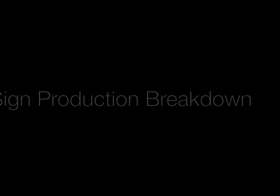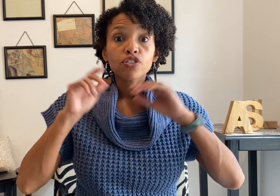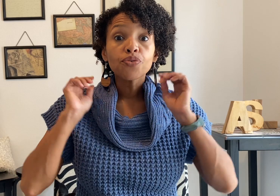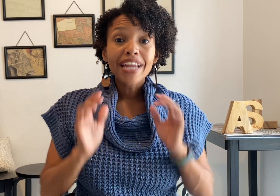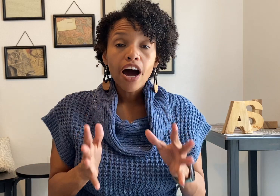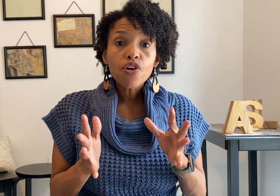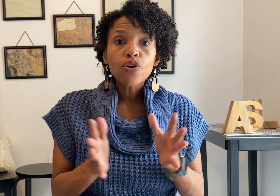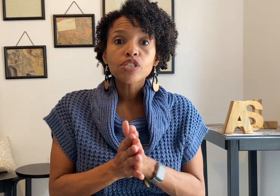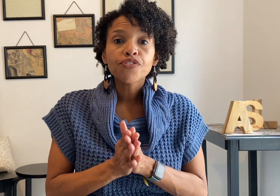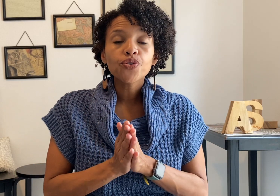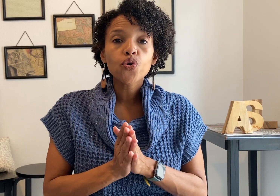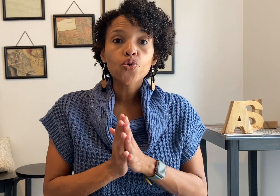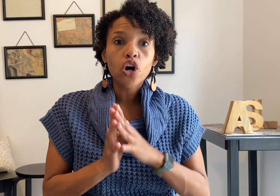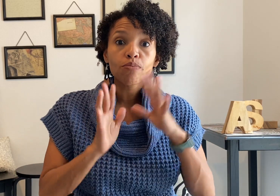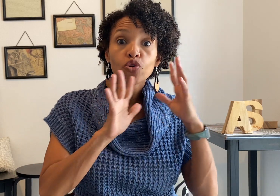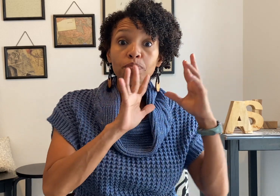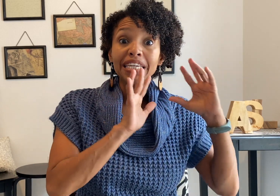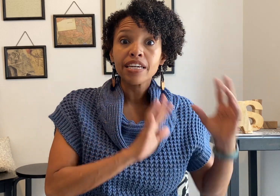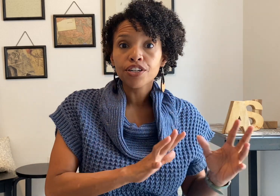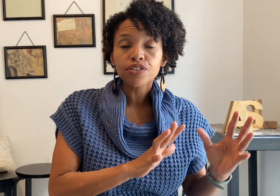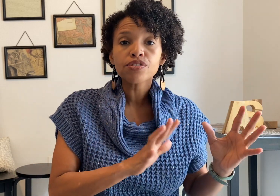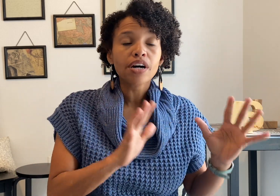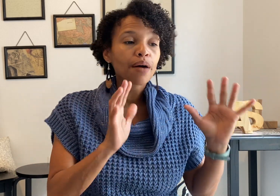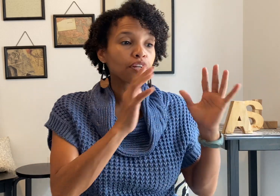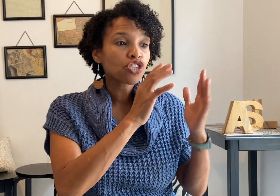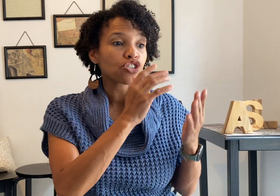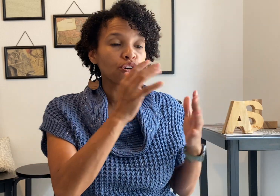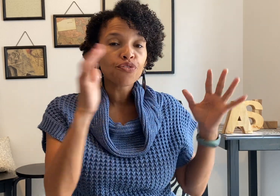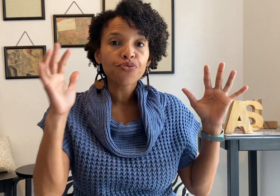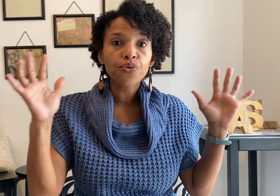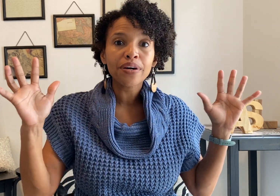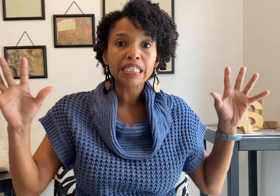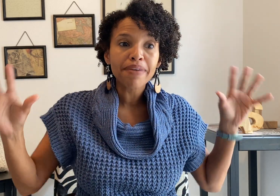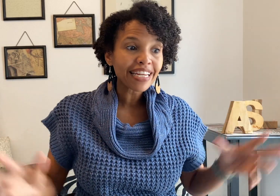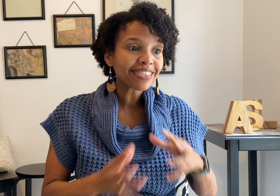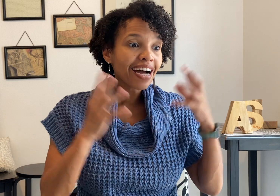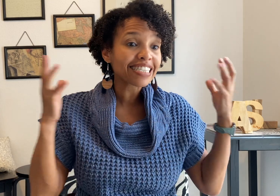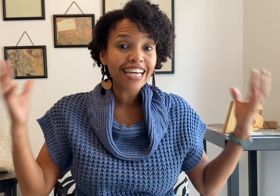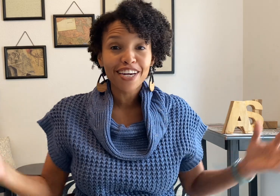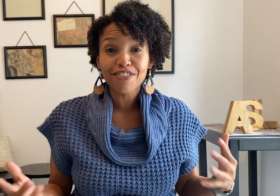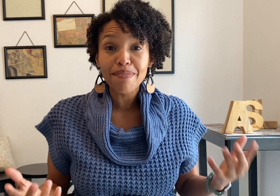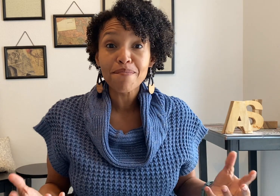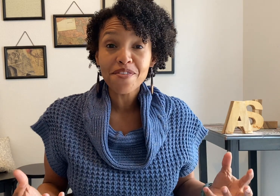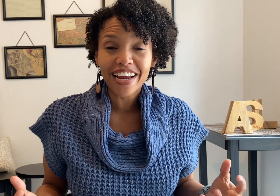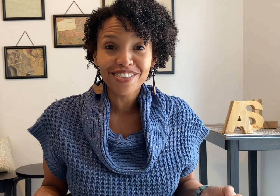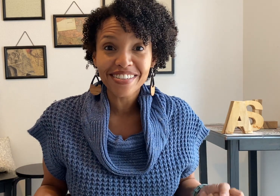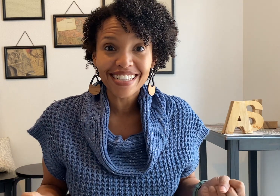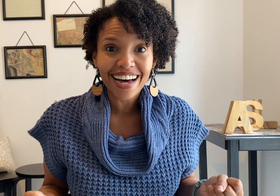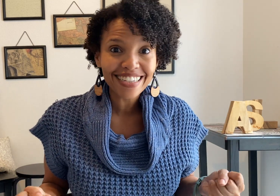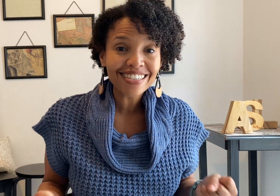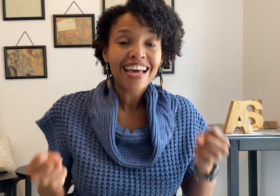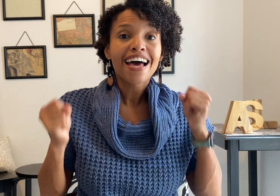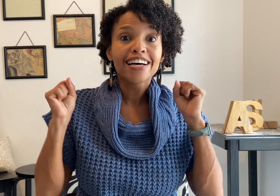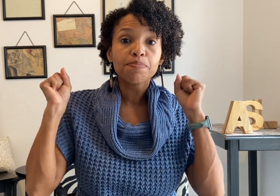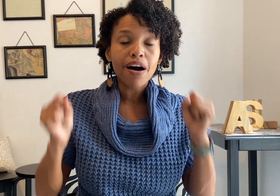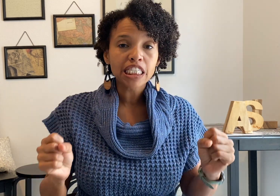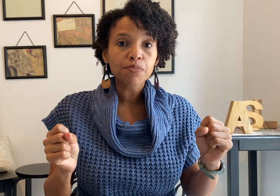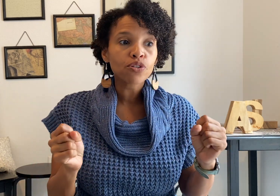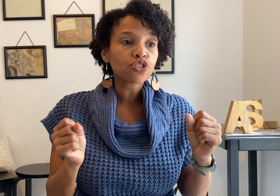So now those of you who are more beginners, I'm gonna just go through as many signs as I can remember that I just signed as possible to